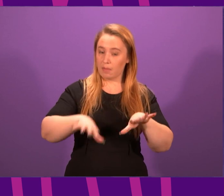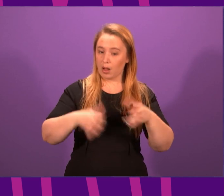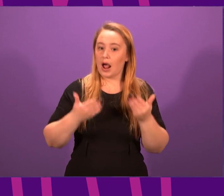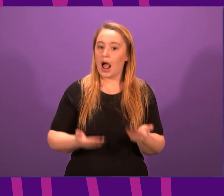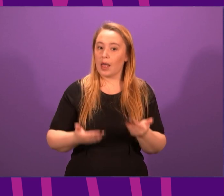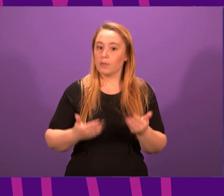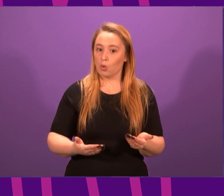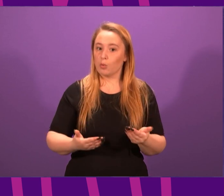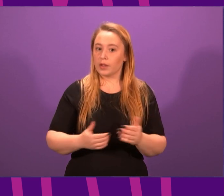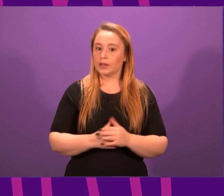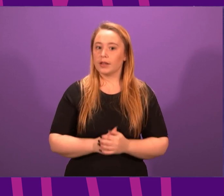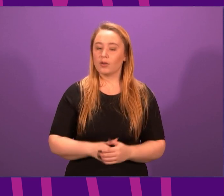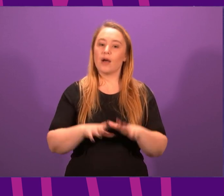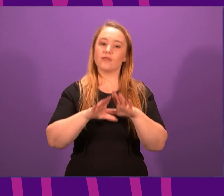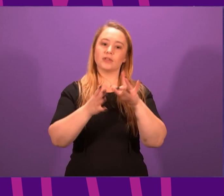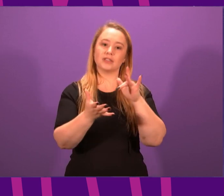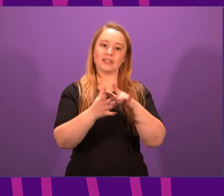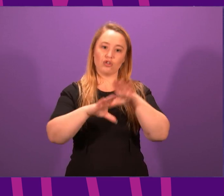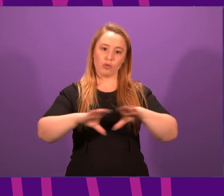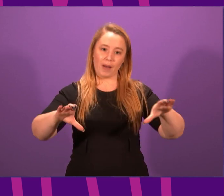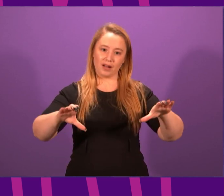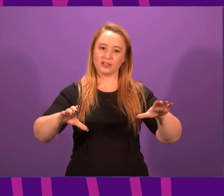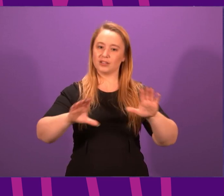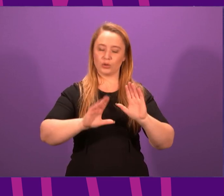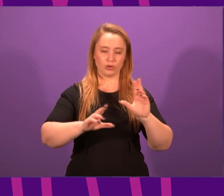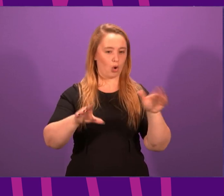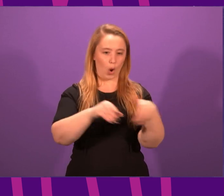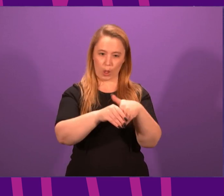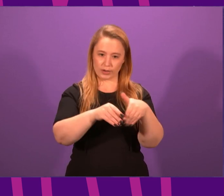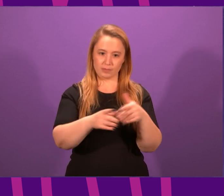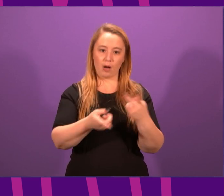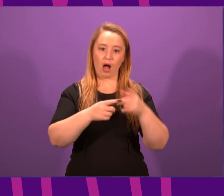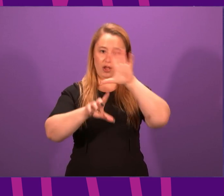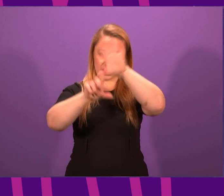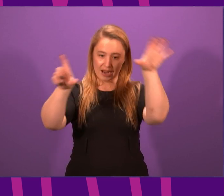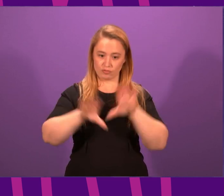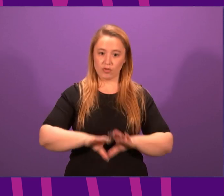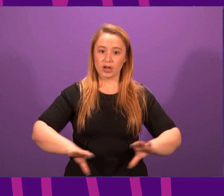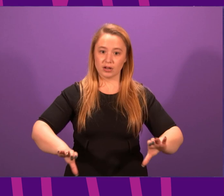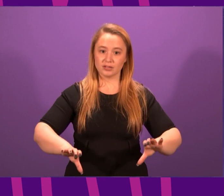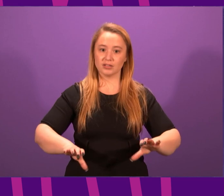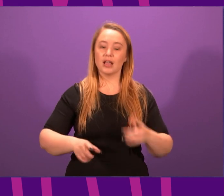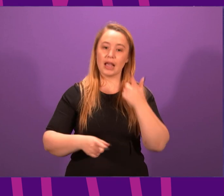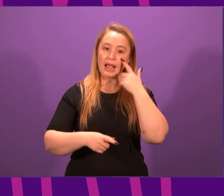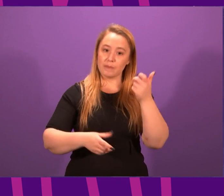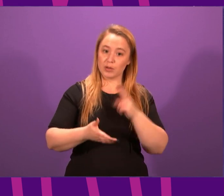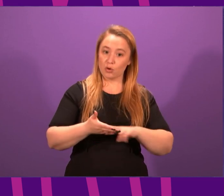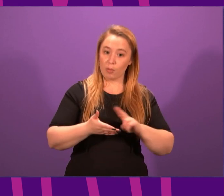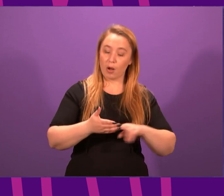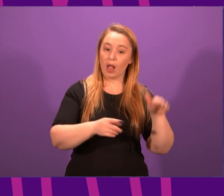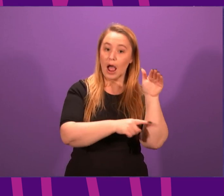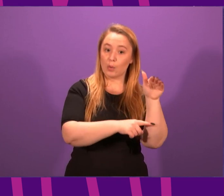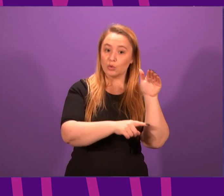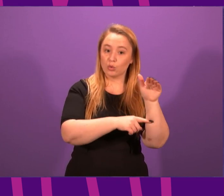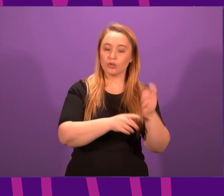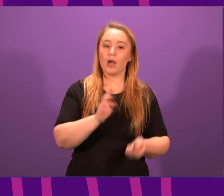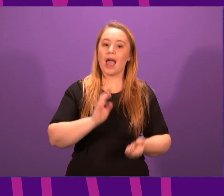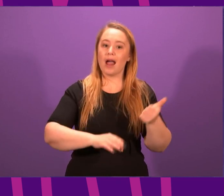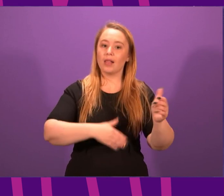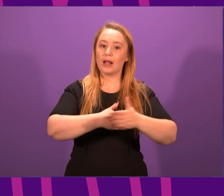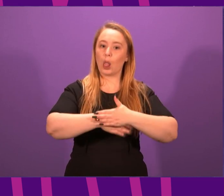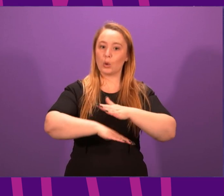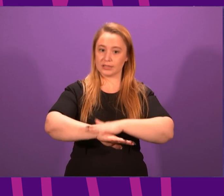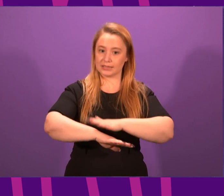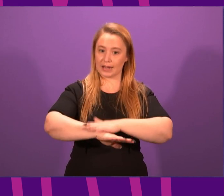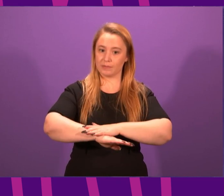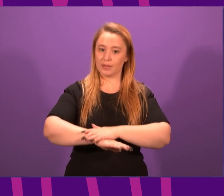in place outside the Central Belt. Currently in these areas, hospitality can operate normally outdoors with an early closing time. I know